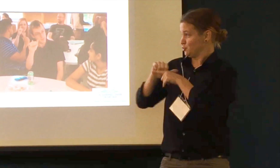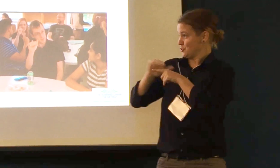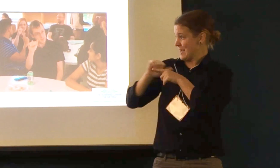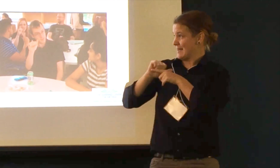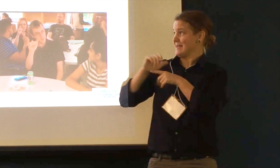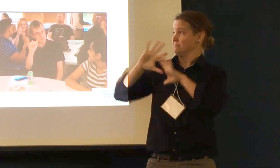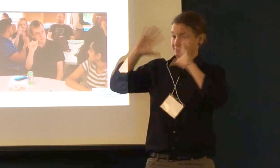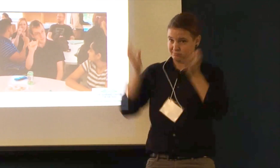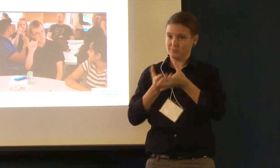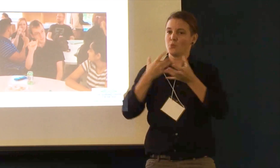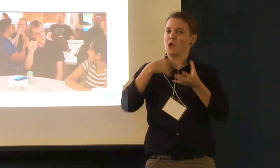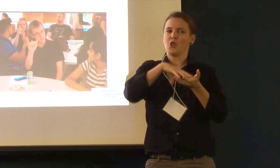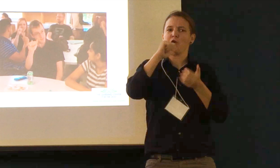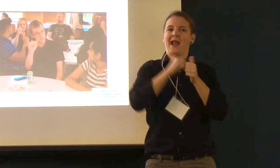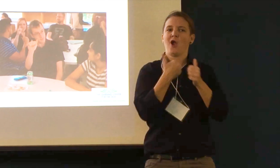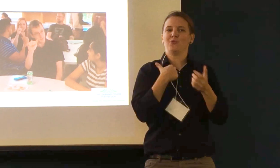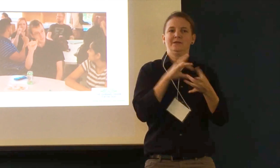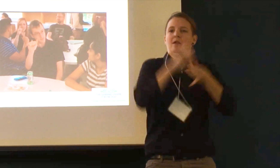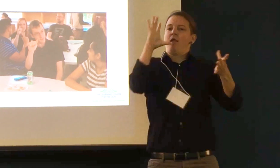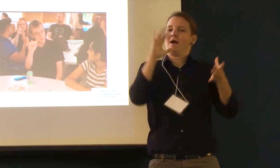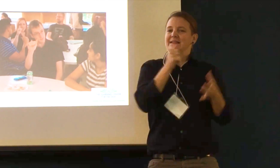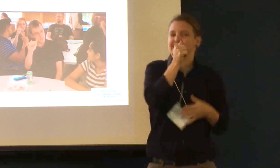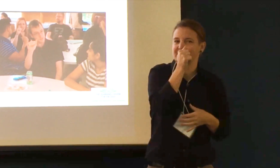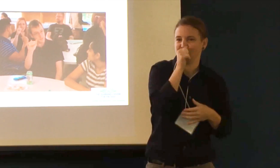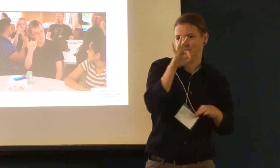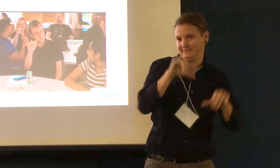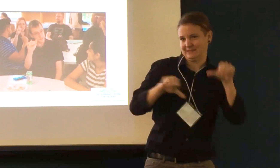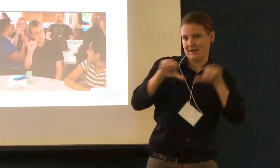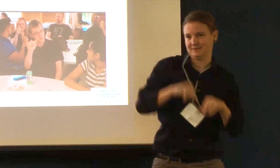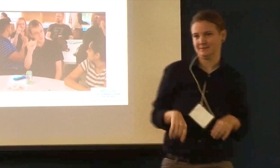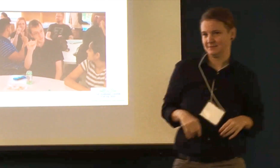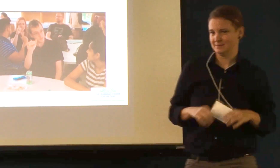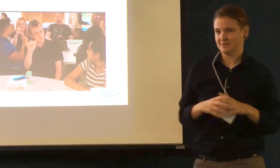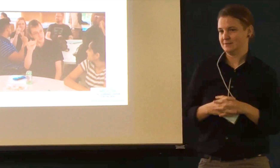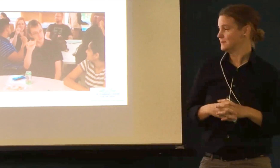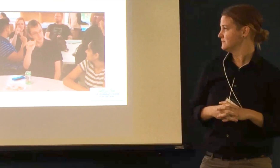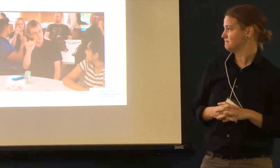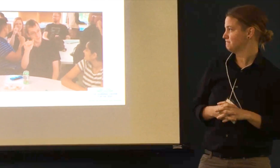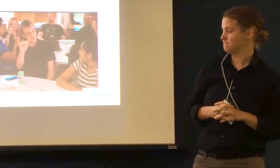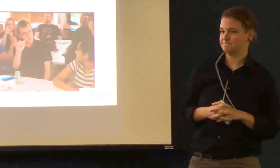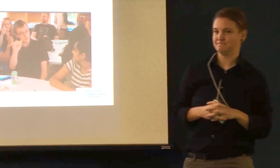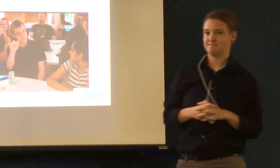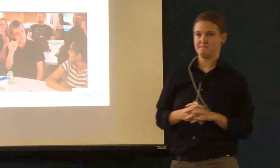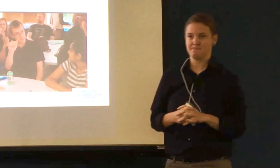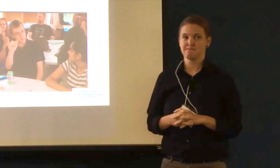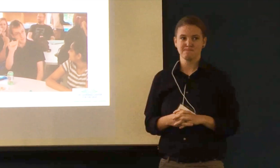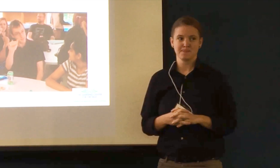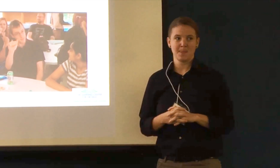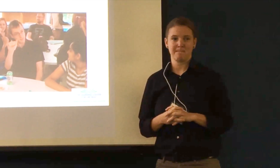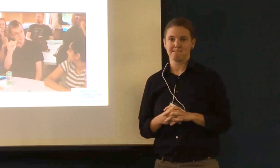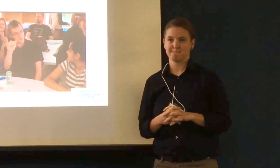So I did a lot of training of my colleagues and my faculty members to get those points across to them.